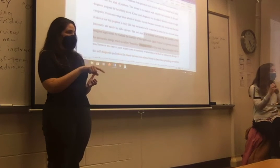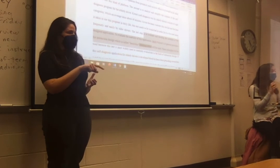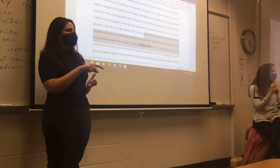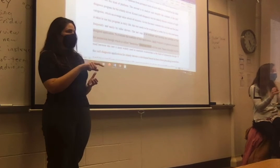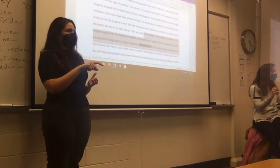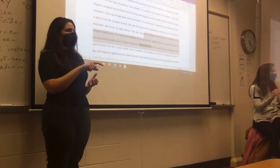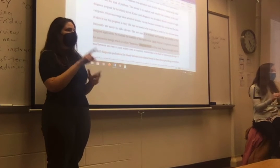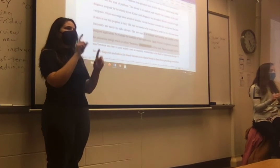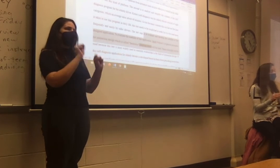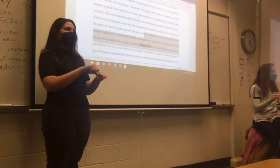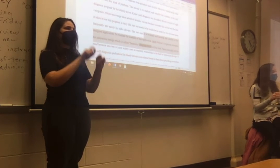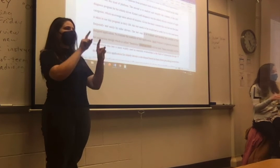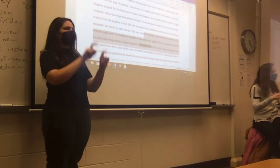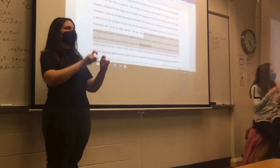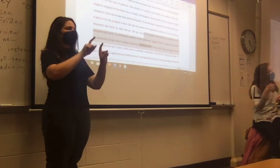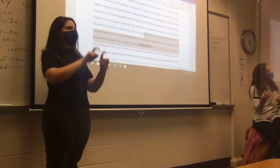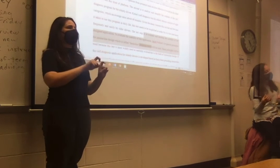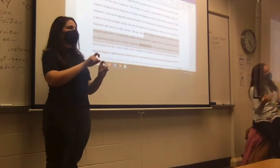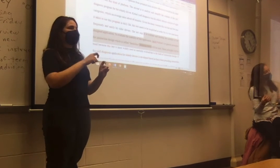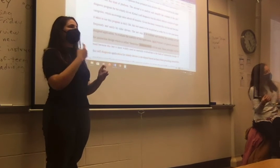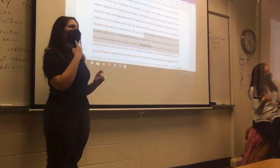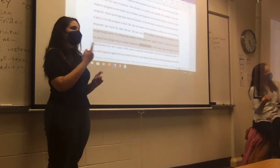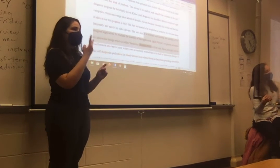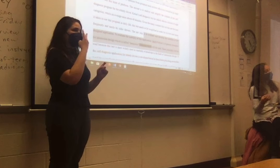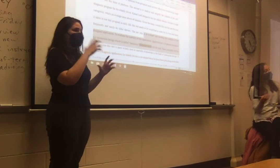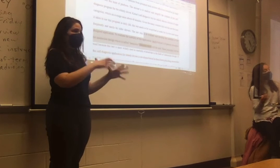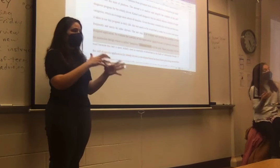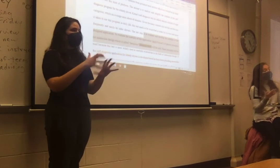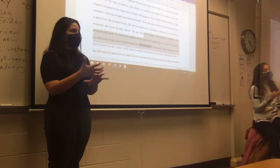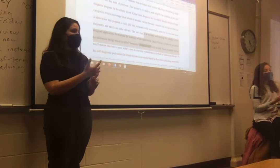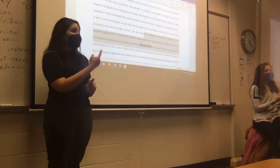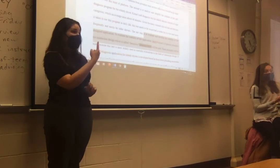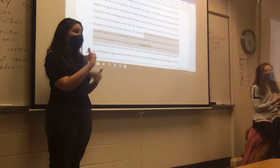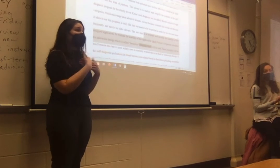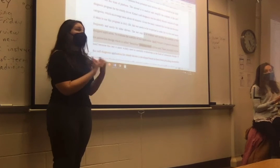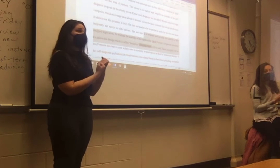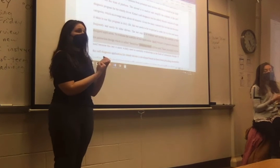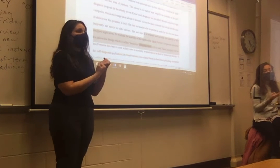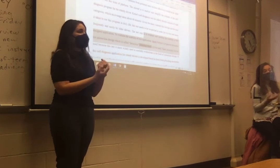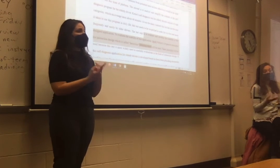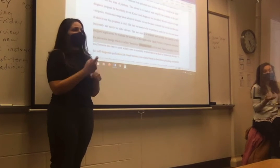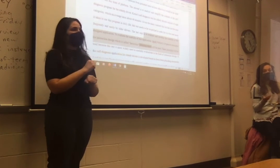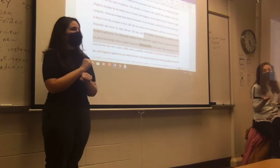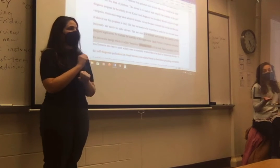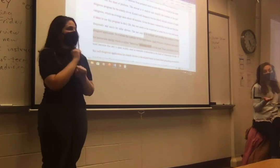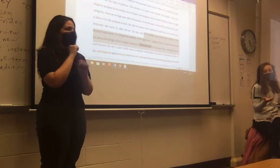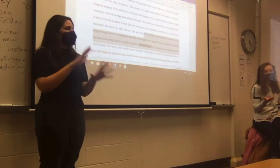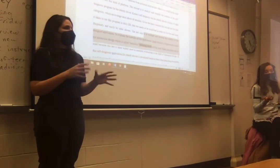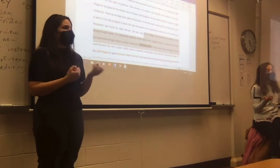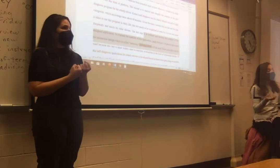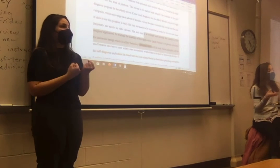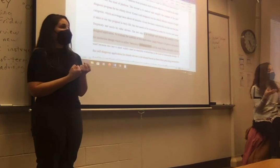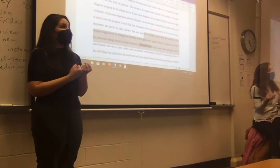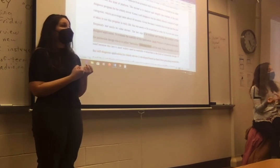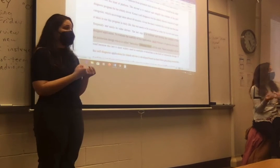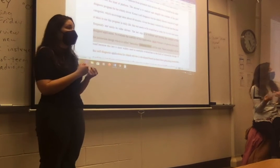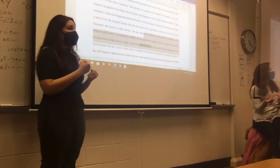groups, one with support, one without support. By the end of the class, you can see if the group that had